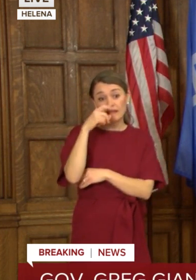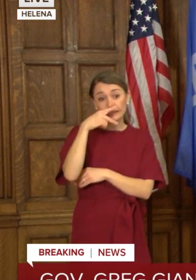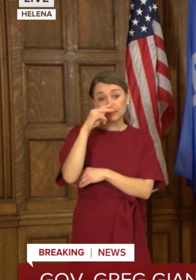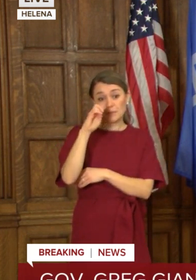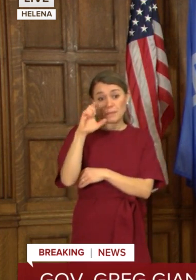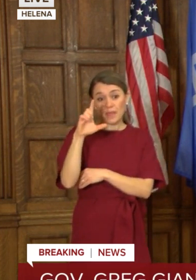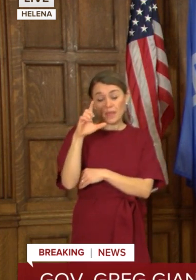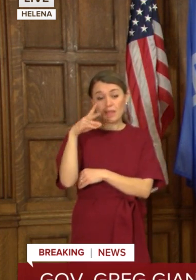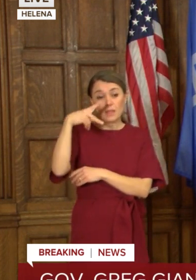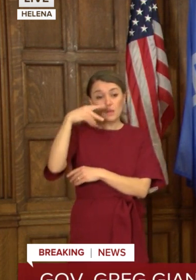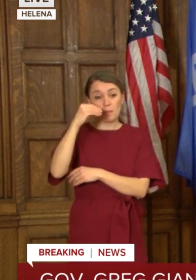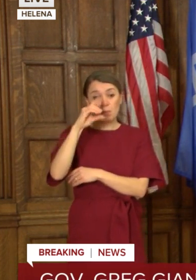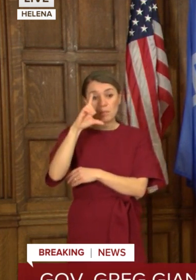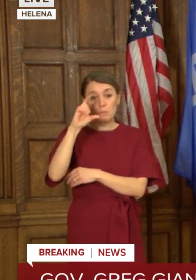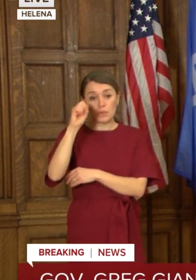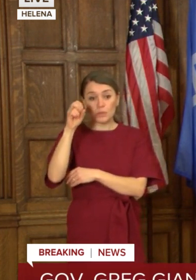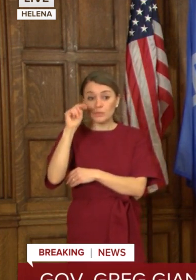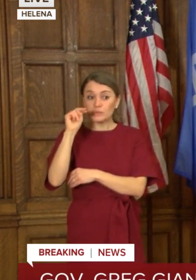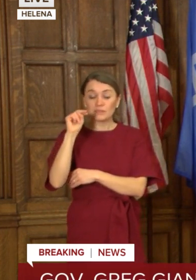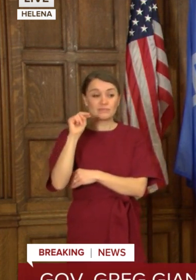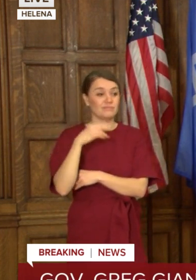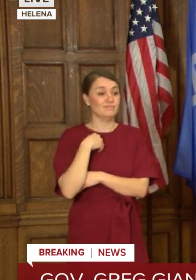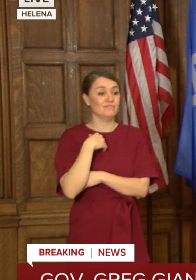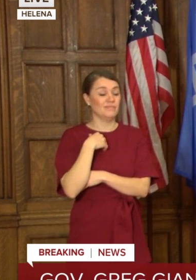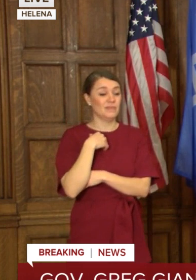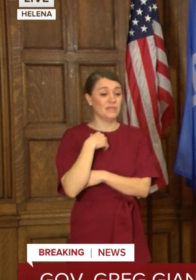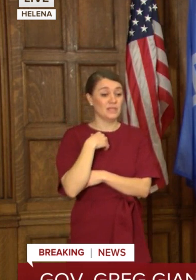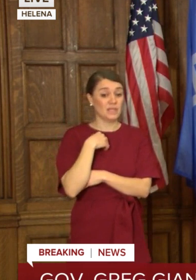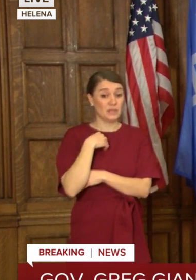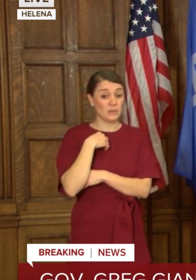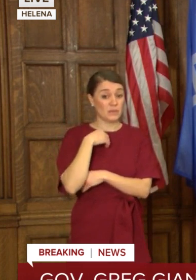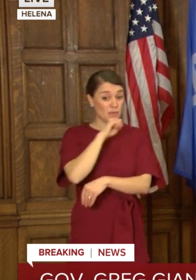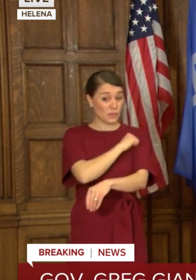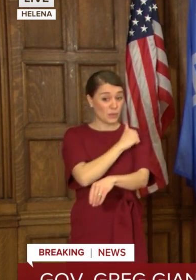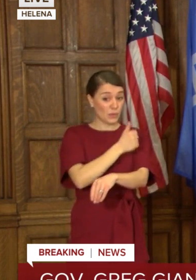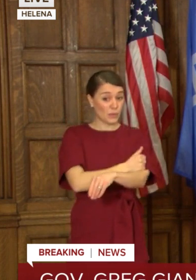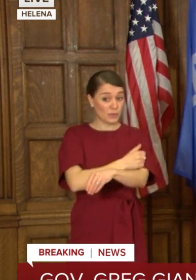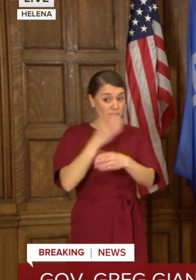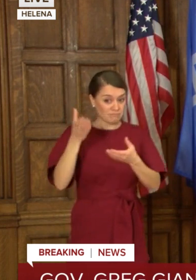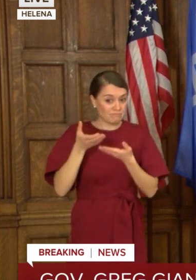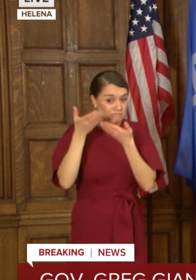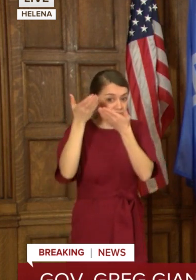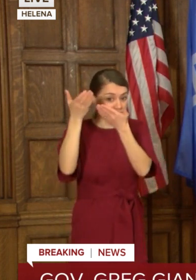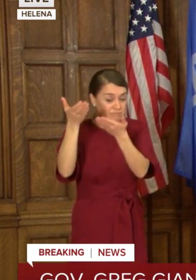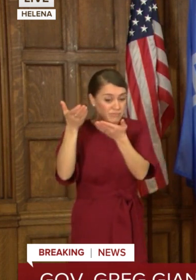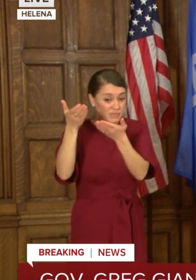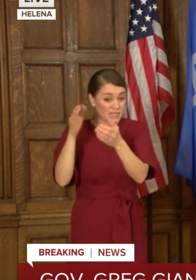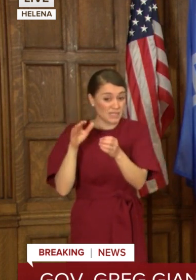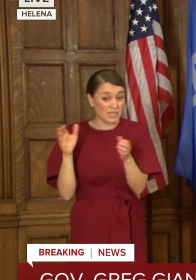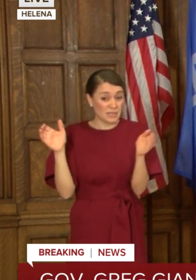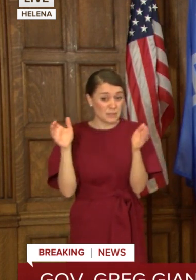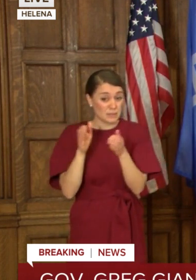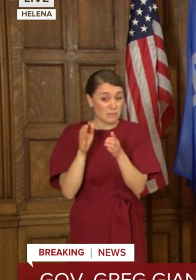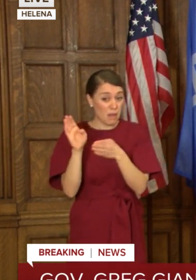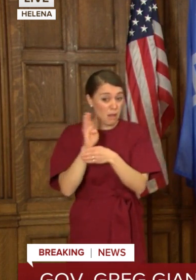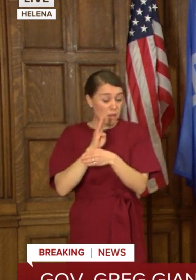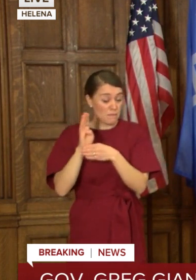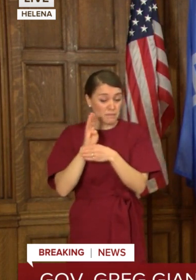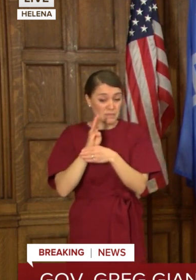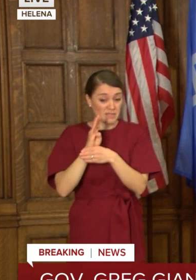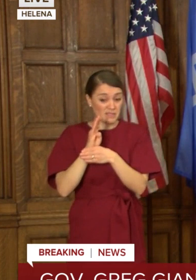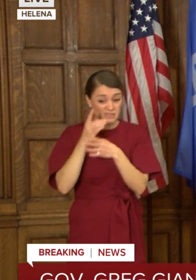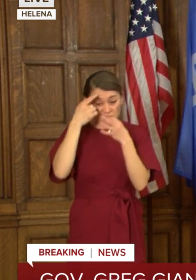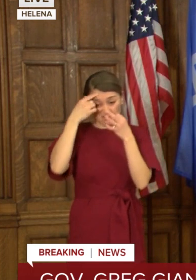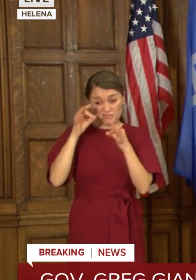The fact that we left the authority with the local folks, small businesses, they can make decisions for